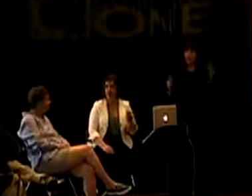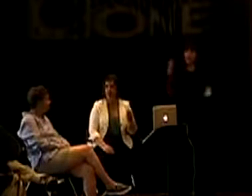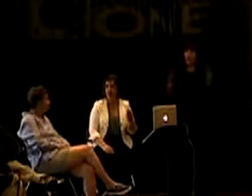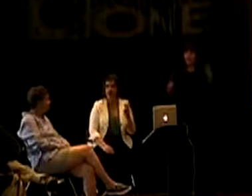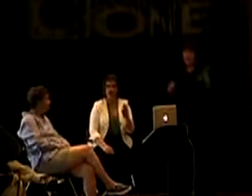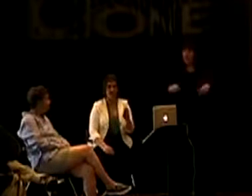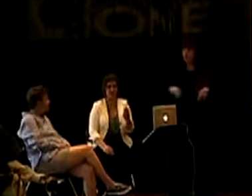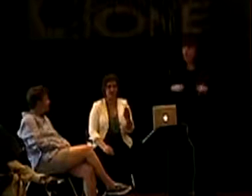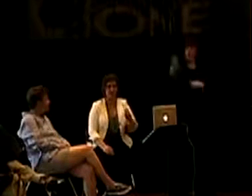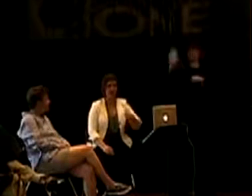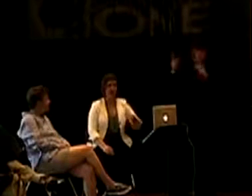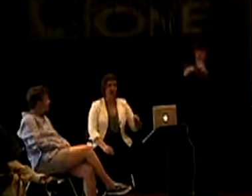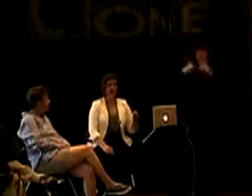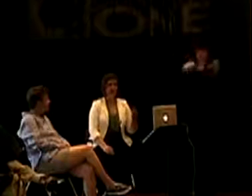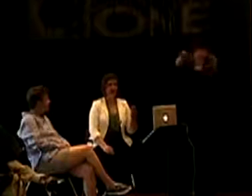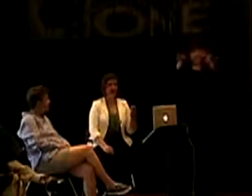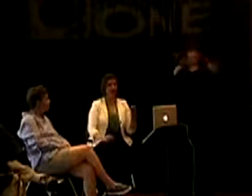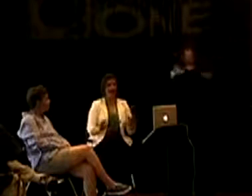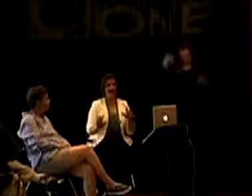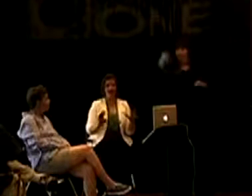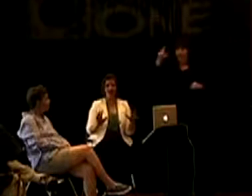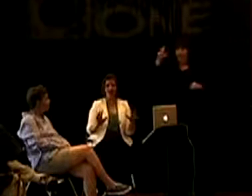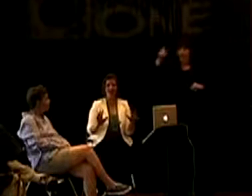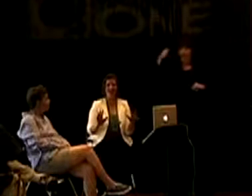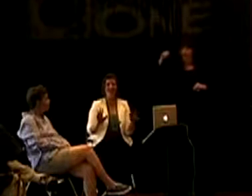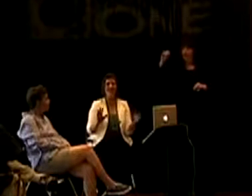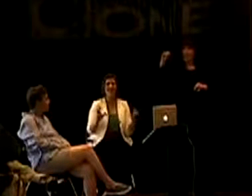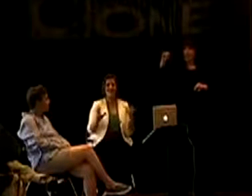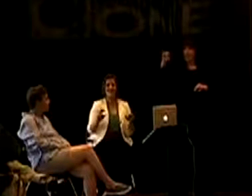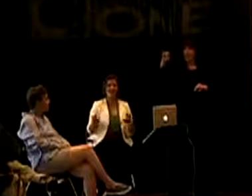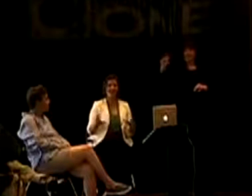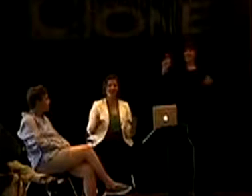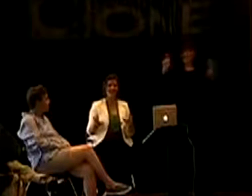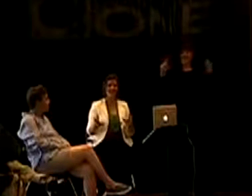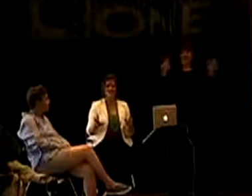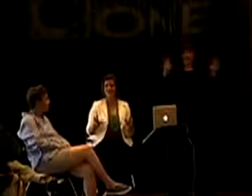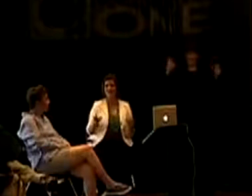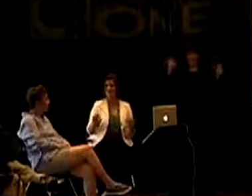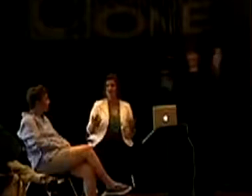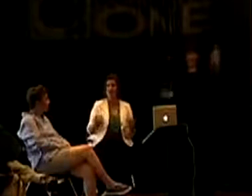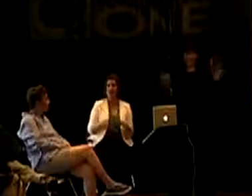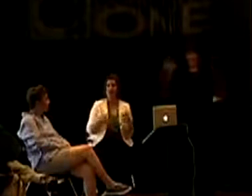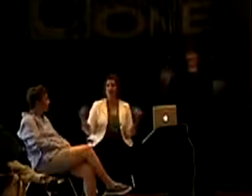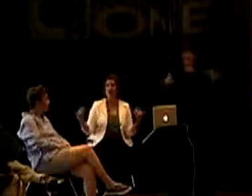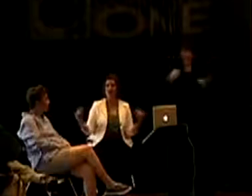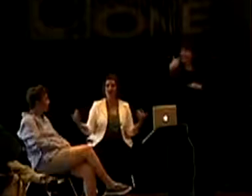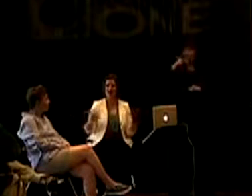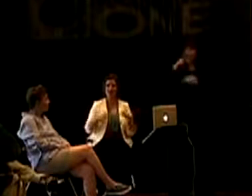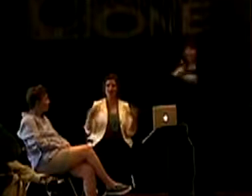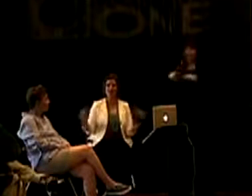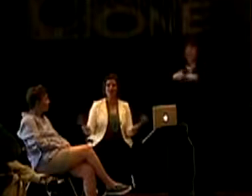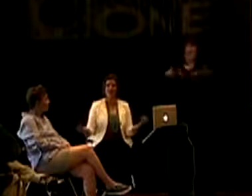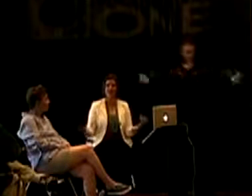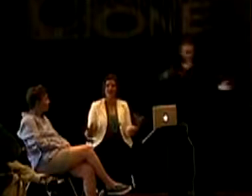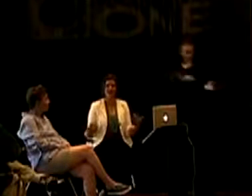word about logistics. Here's how this is gonna go. We'll work this out as we go. As I was just mentioning about being transparent,